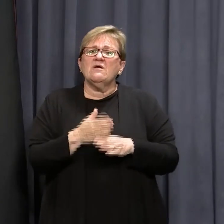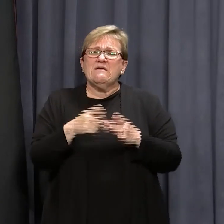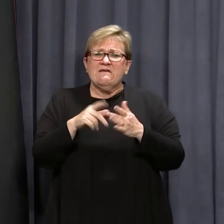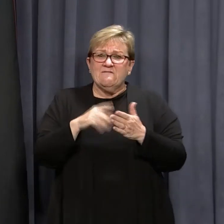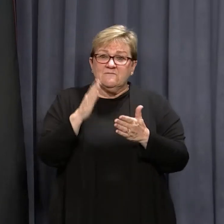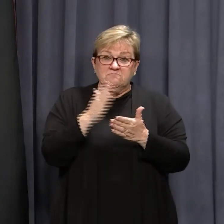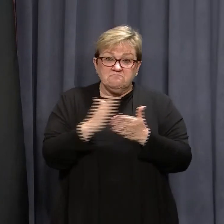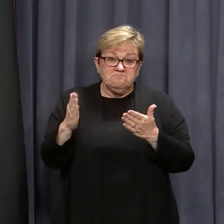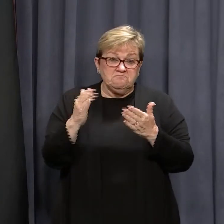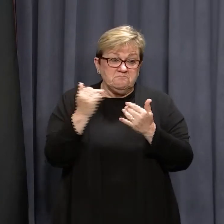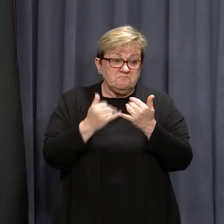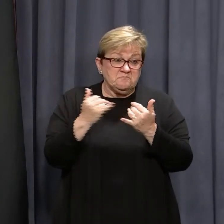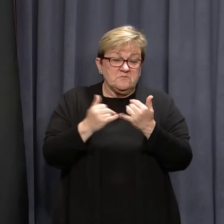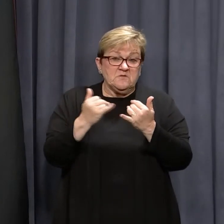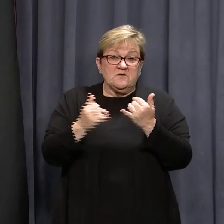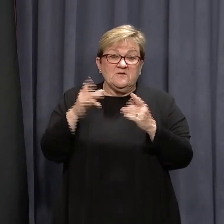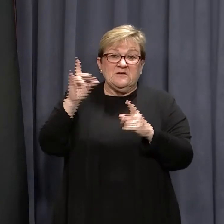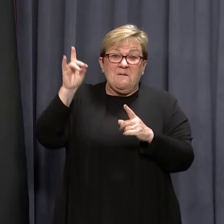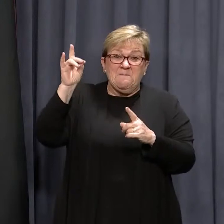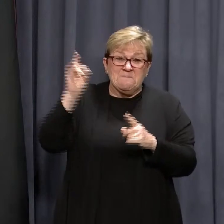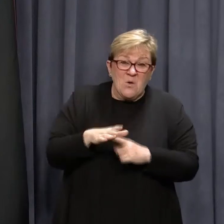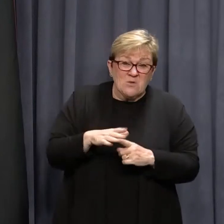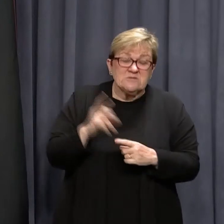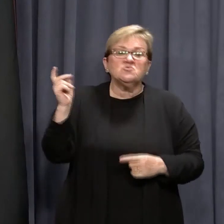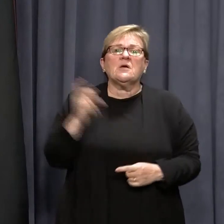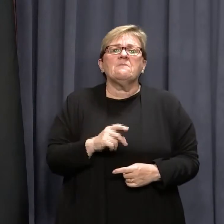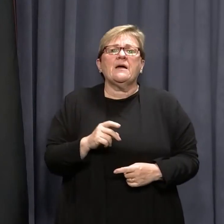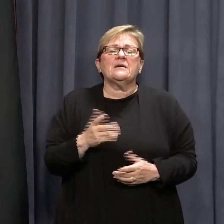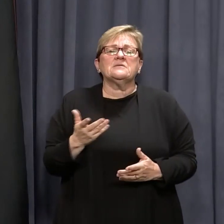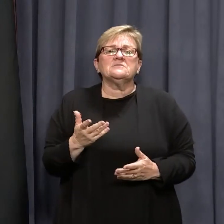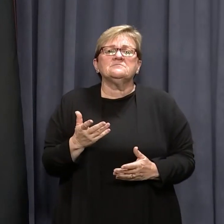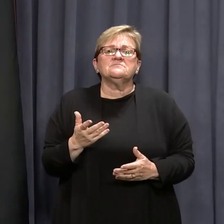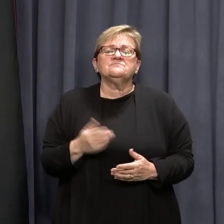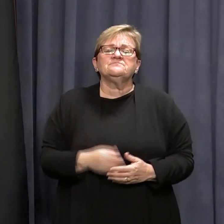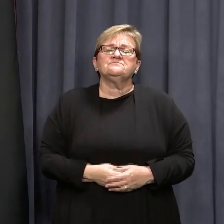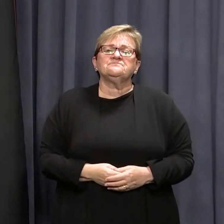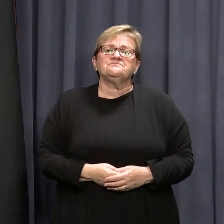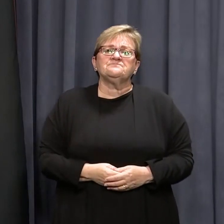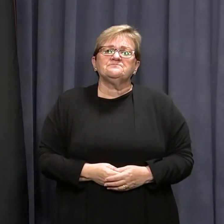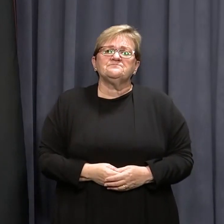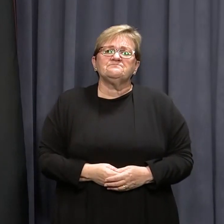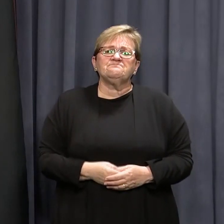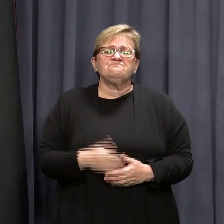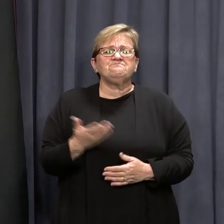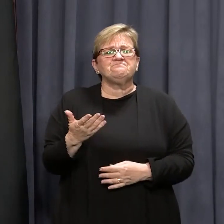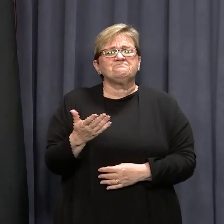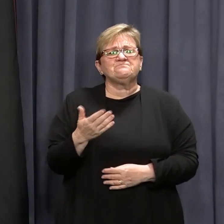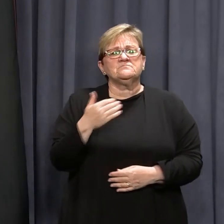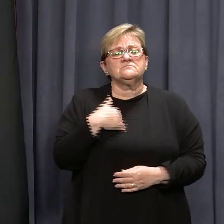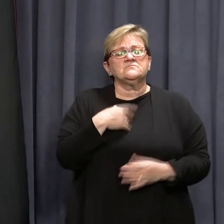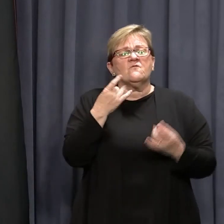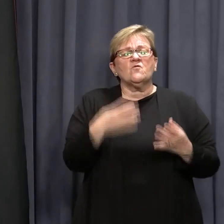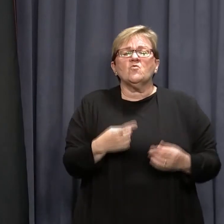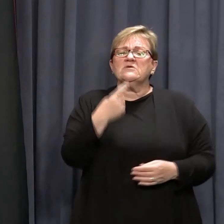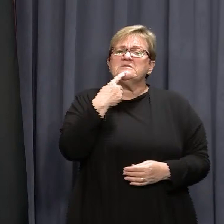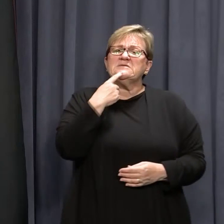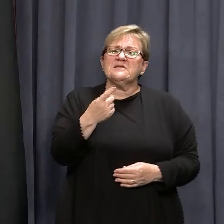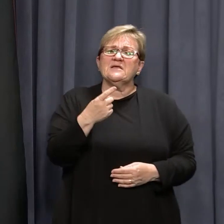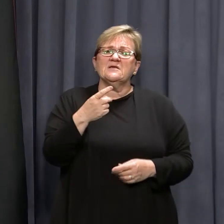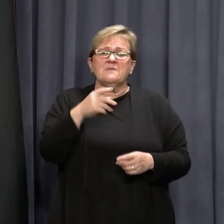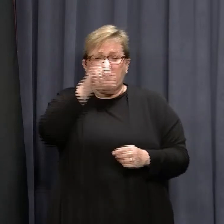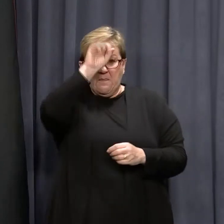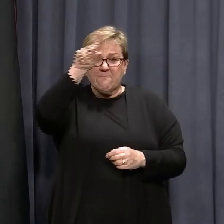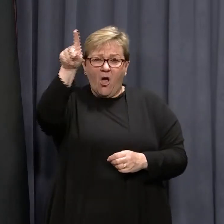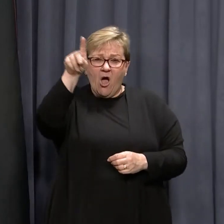absolutely a necessity for a worker to come. So while I've already said the resource